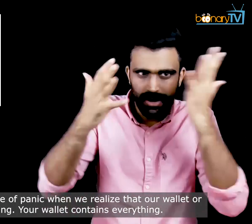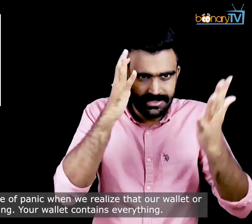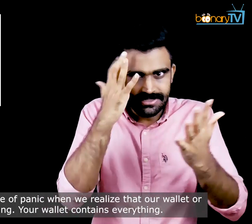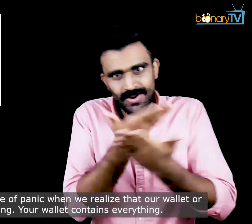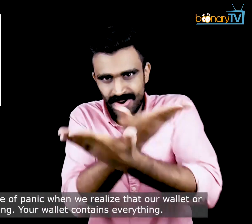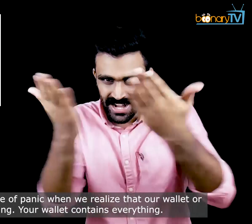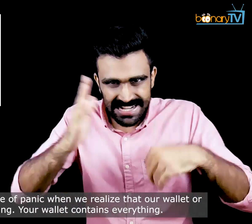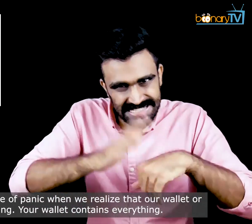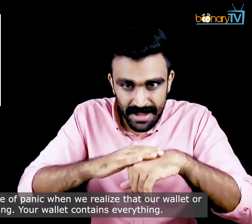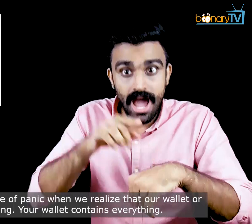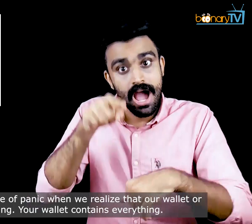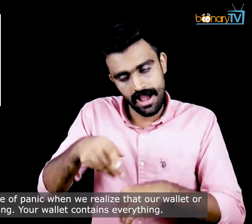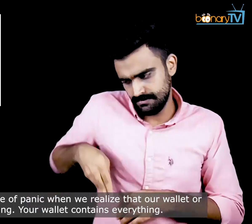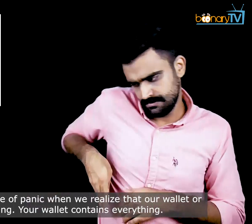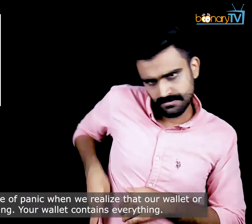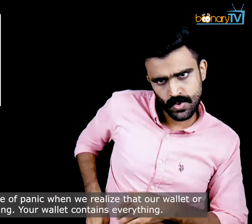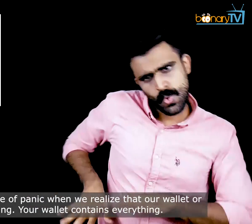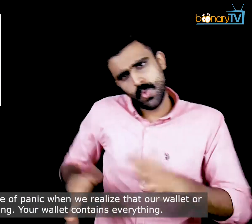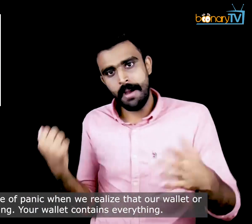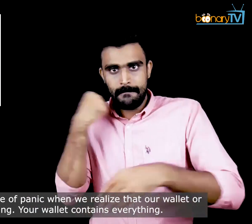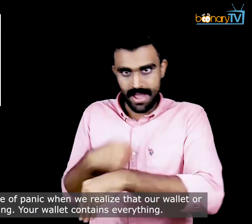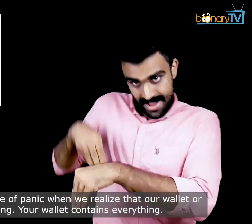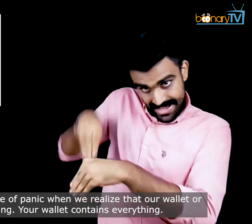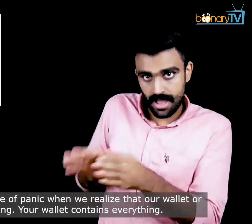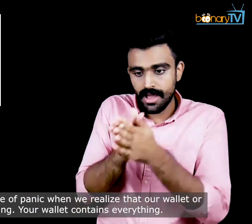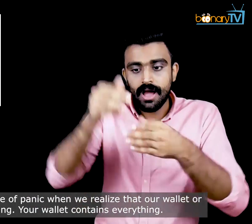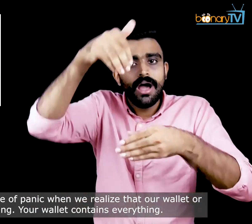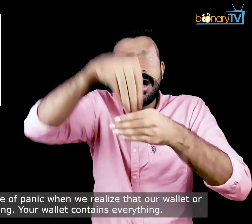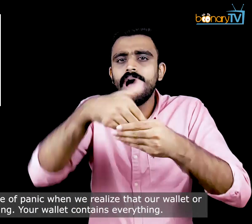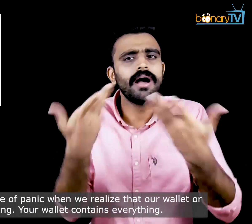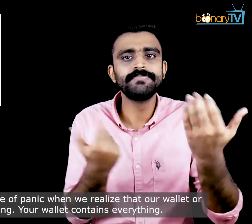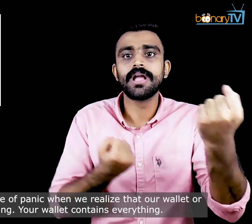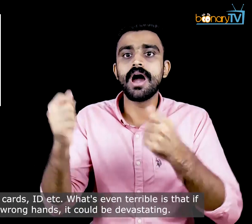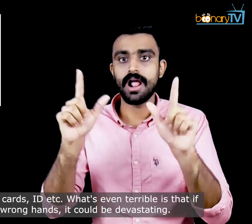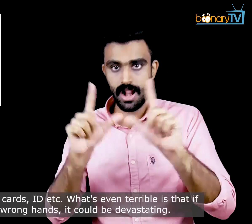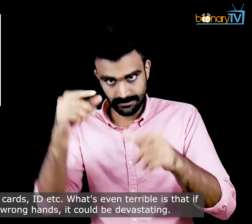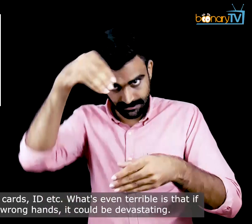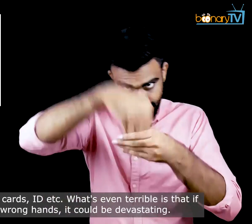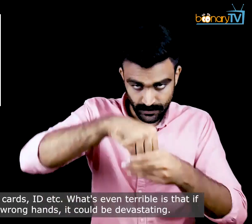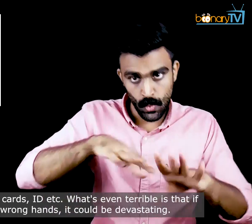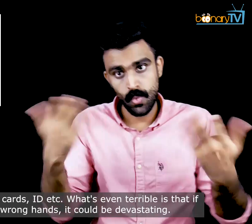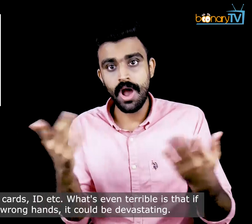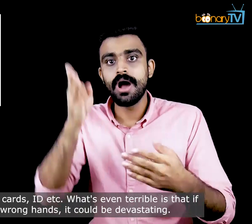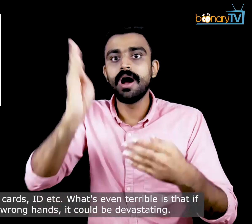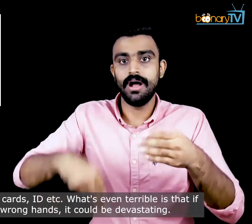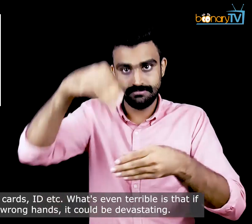when we realize that our wallet or purse is missing. Your wallet contains everything: driving license, bank